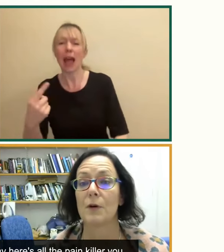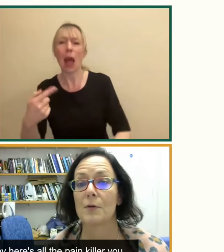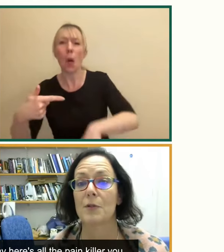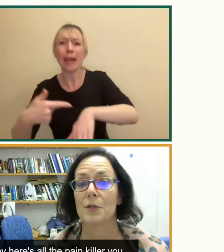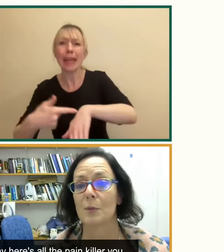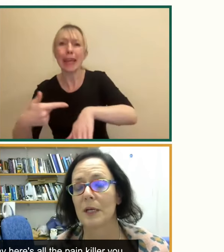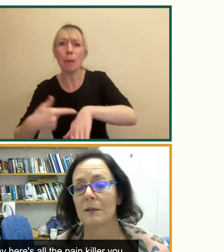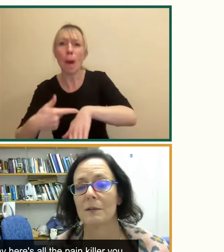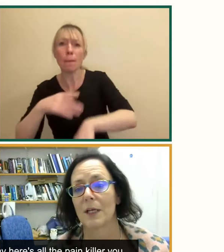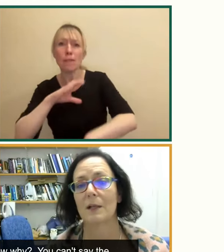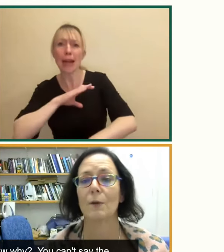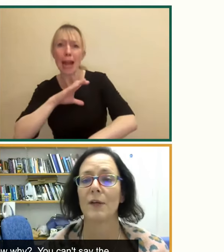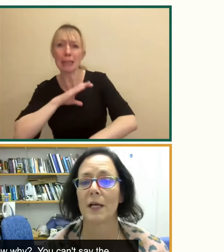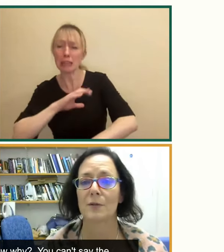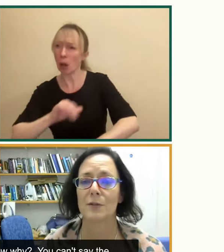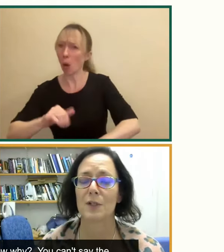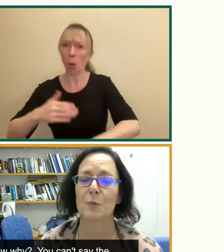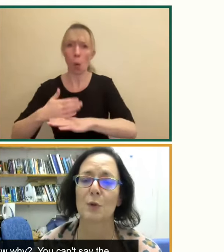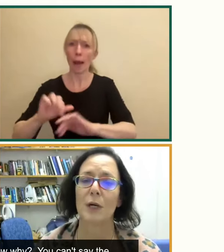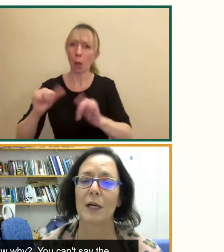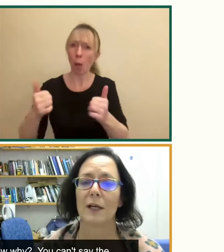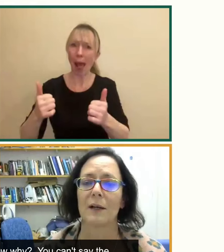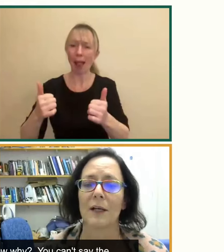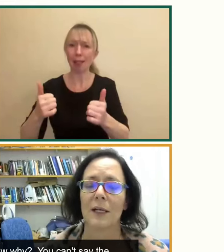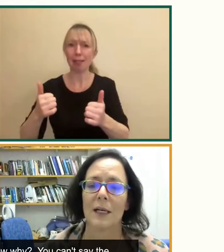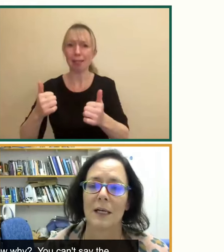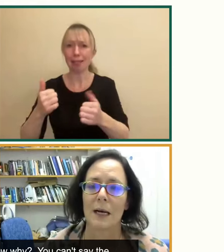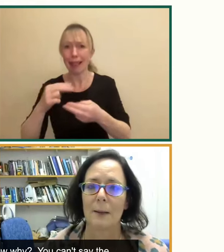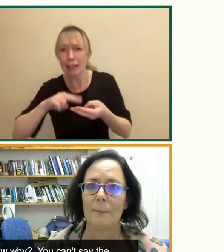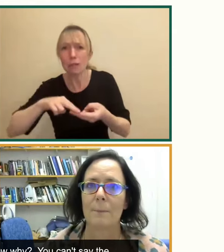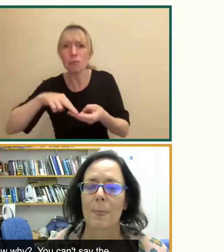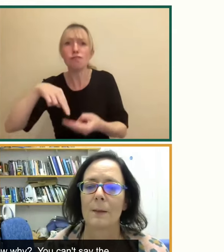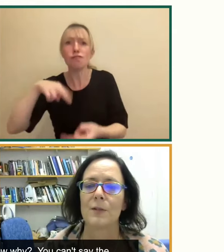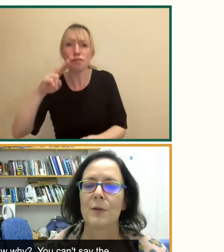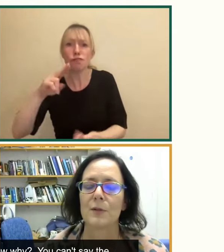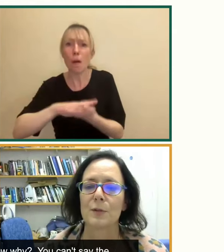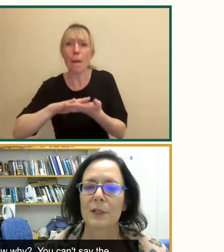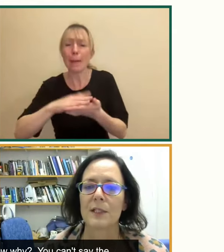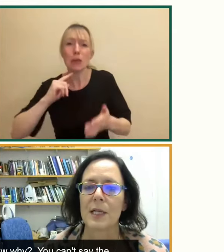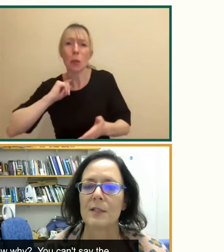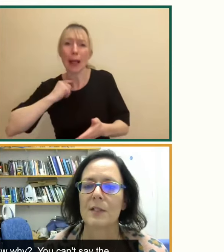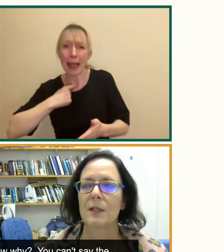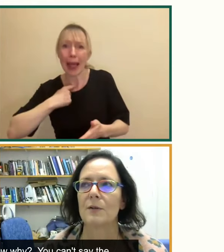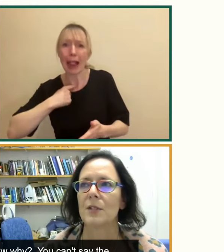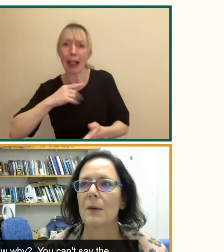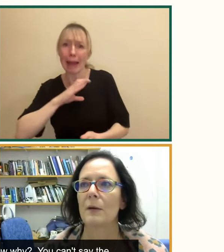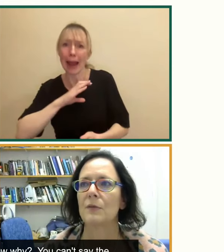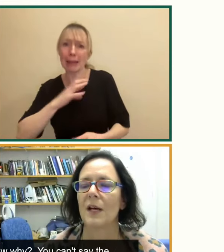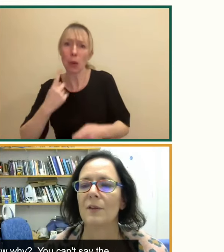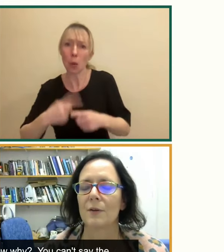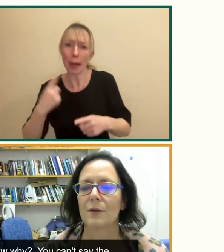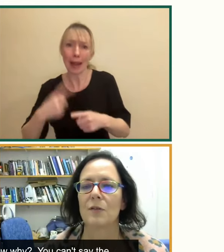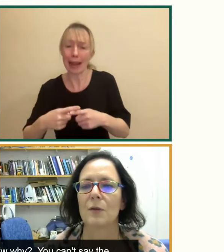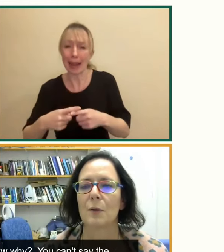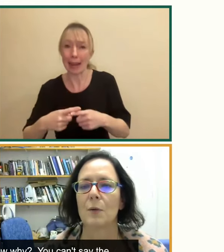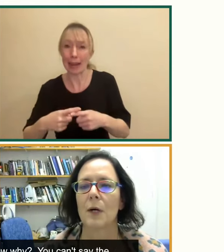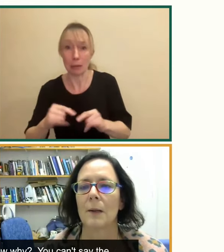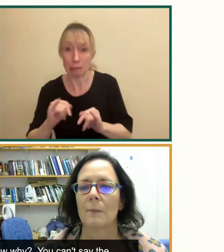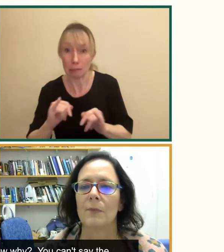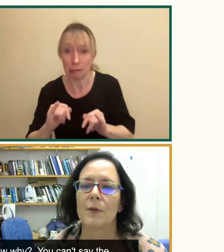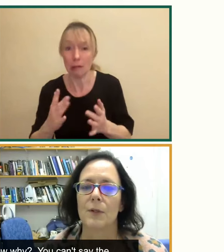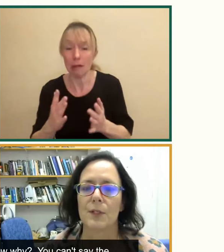Let's triple the dose so we can kill all the cancer cells more quickly. So there's a real sense that you're somehow